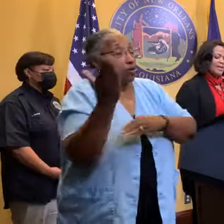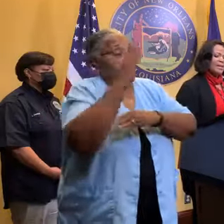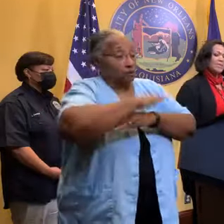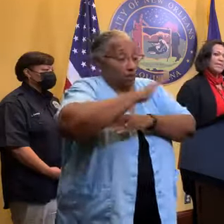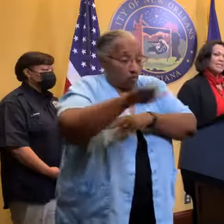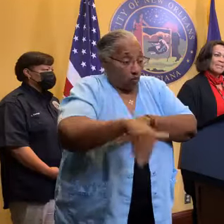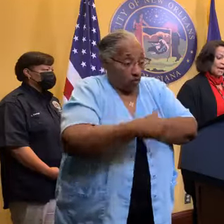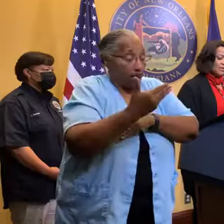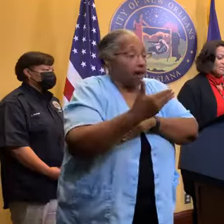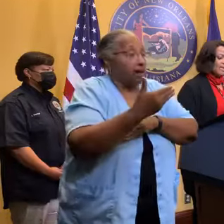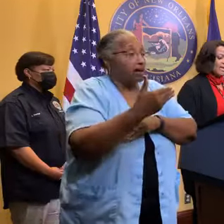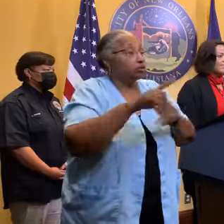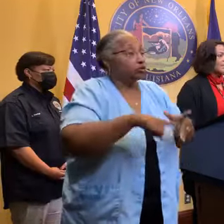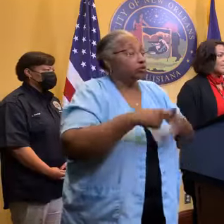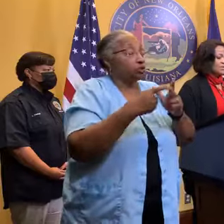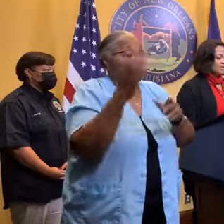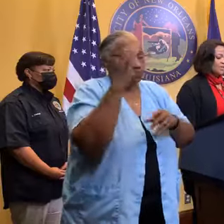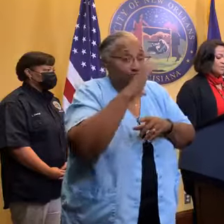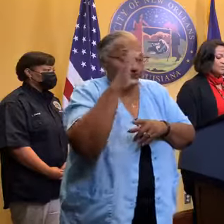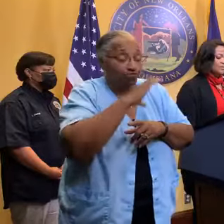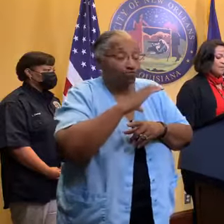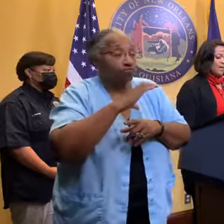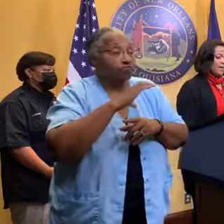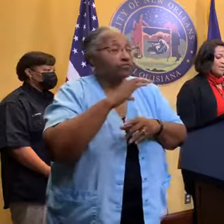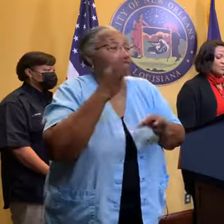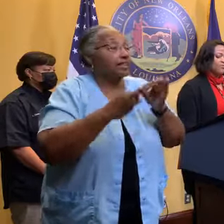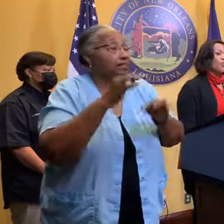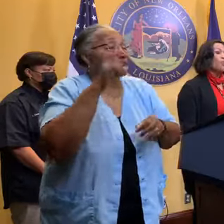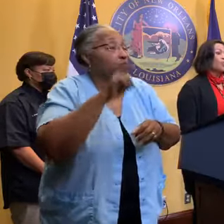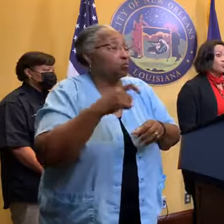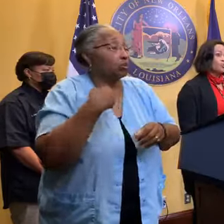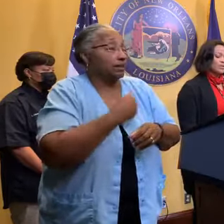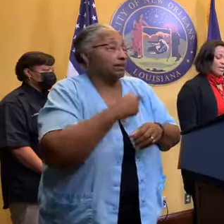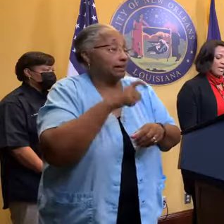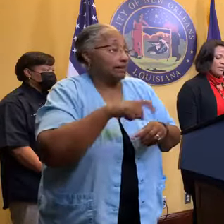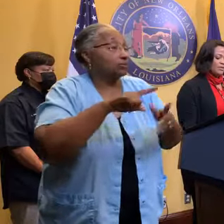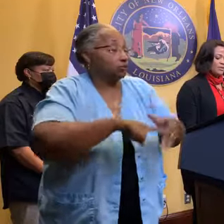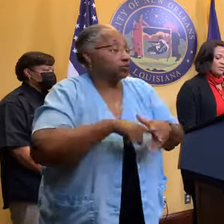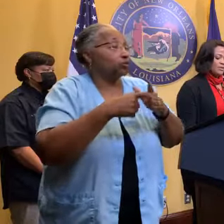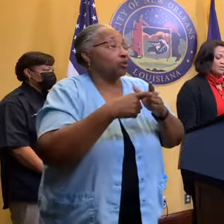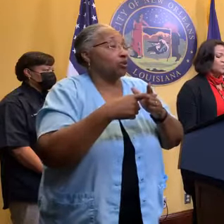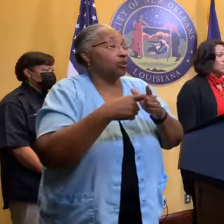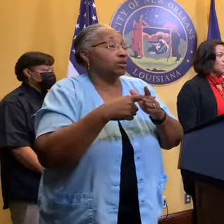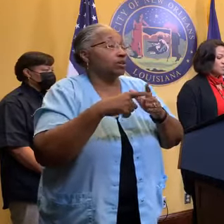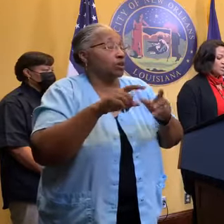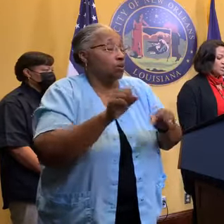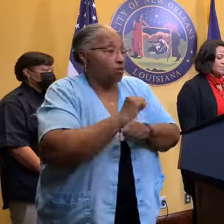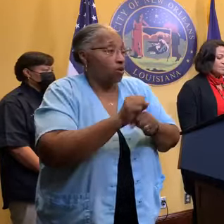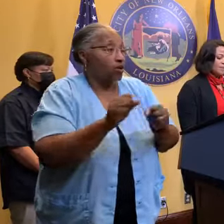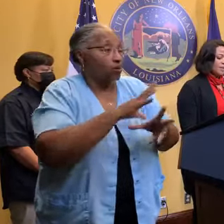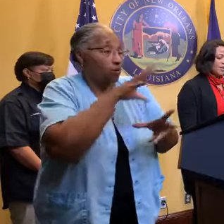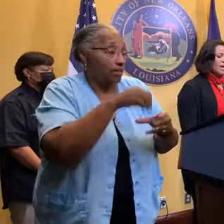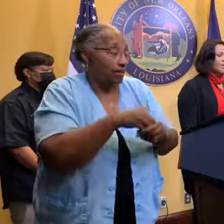overnight to begin scouting and some restoration as we move more crews into the area to assist with